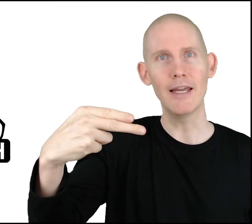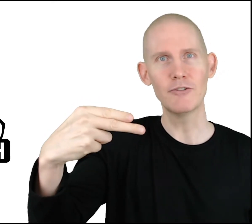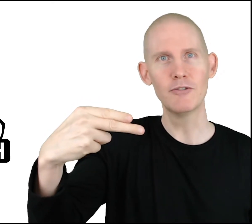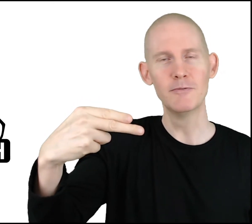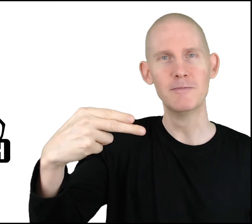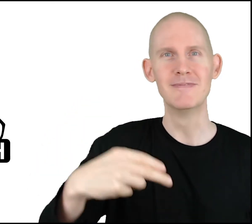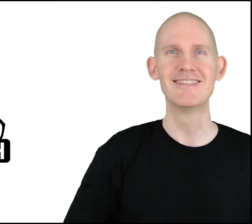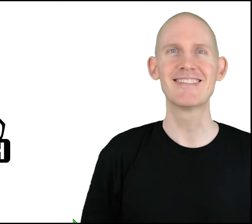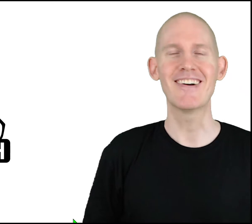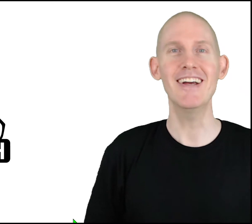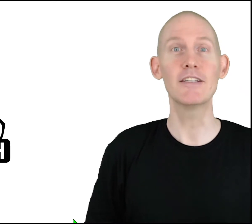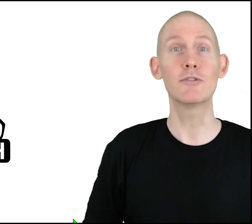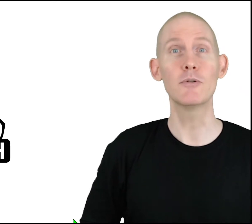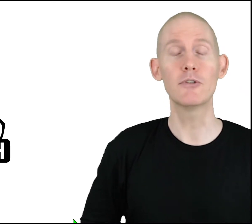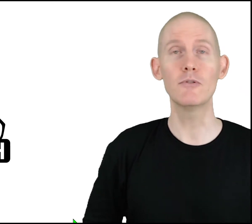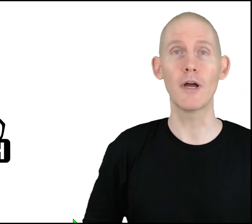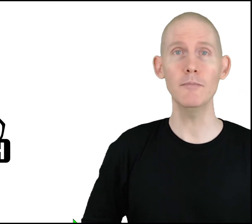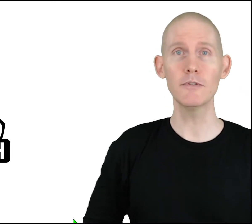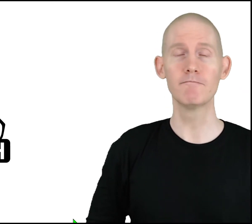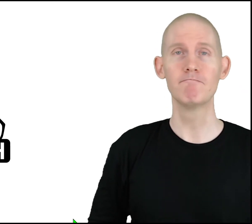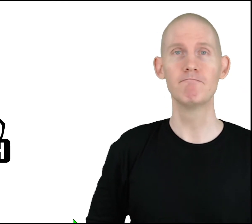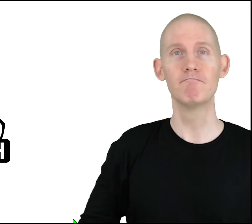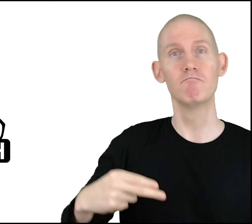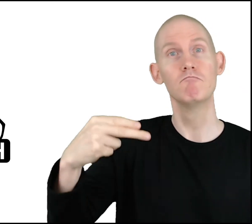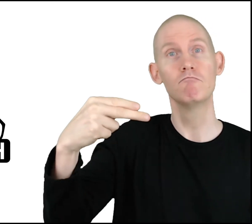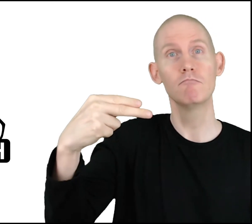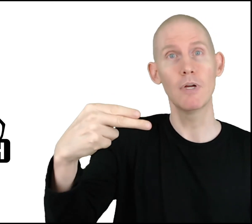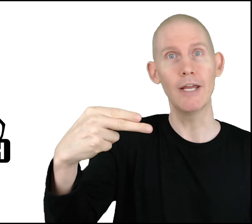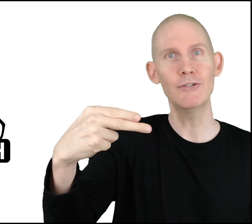H. All right, let's do it 2 times. H.